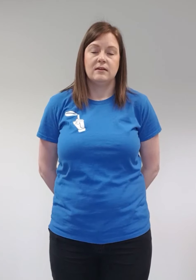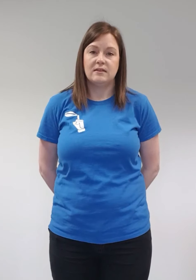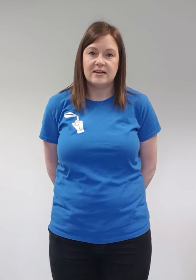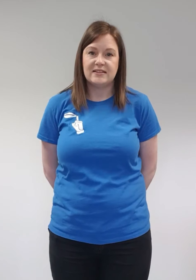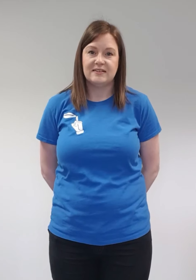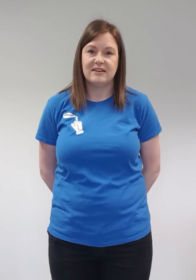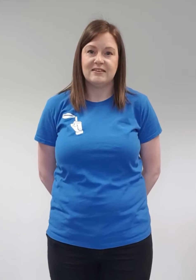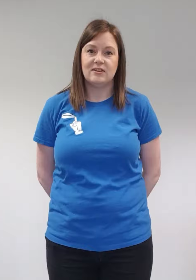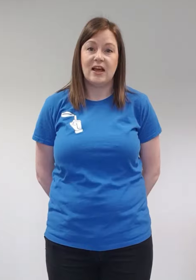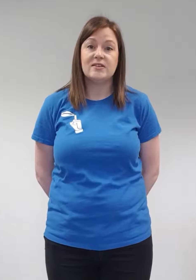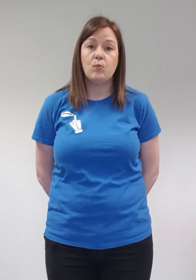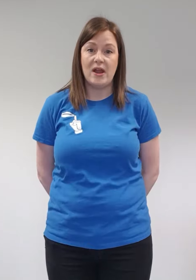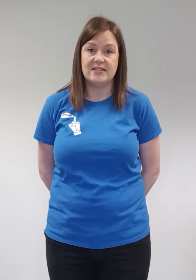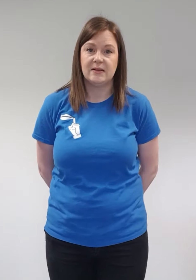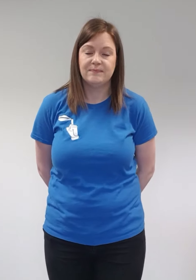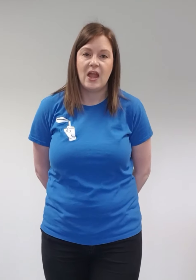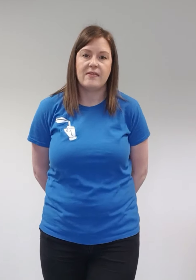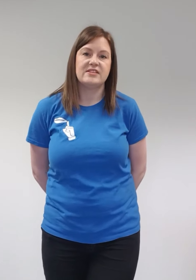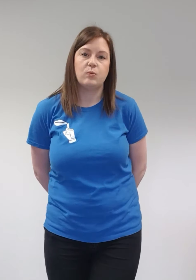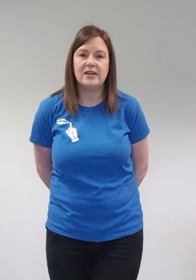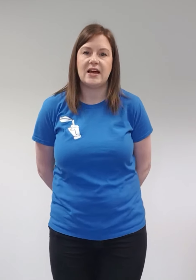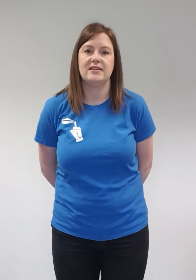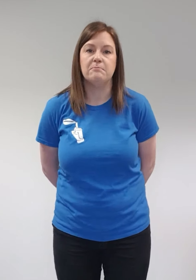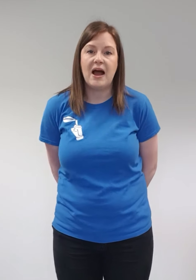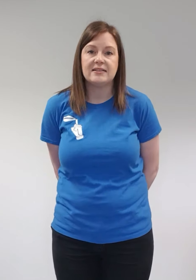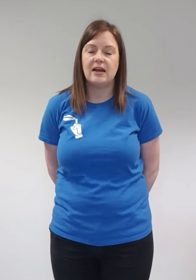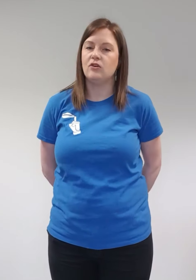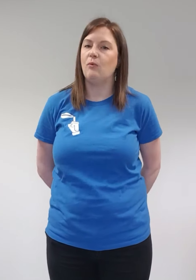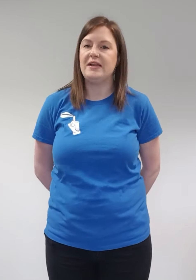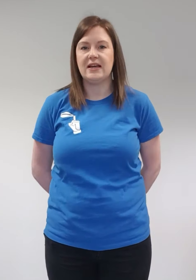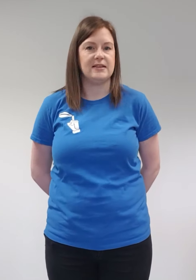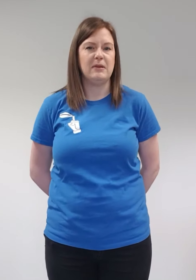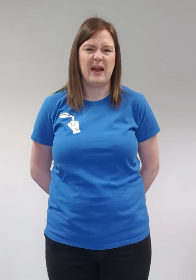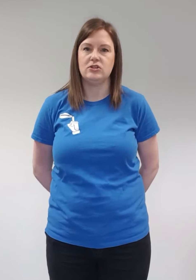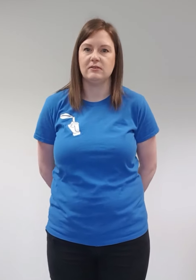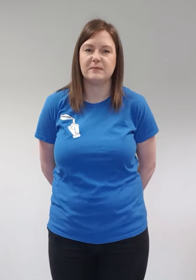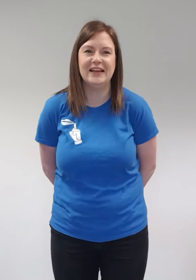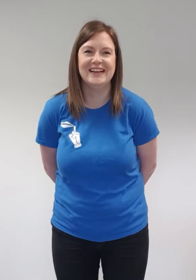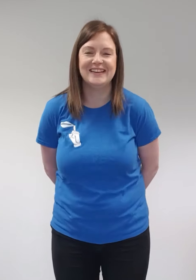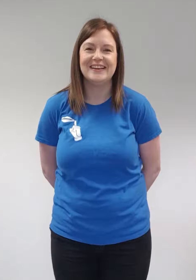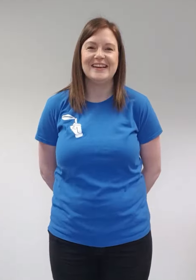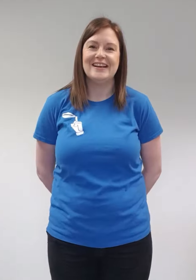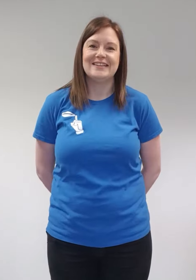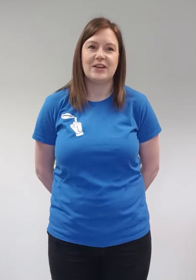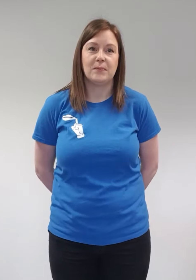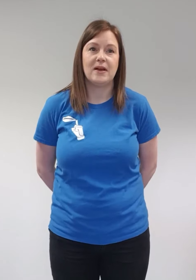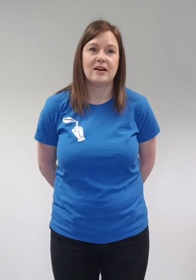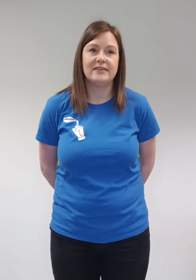The next sign that we're going to look at is weight. And this is weight as in mass and not weight as in be patient. So we are going to